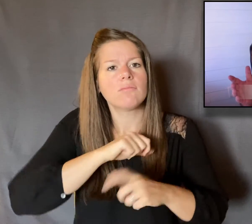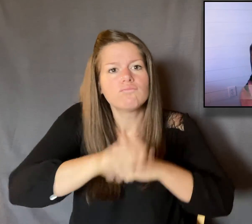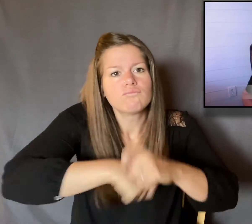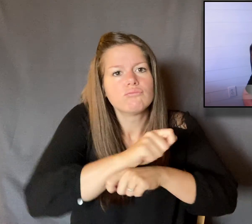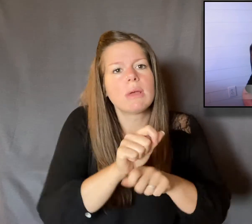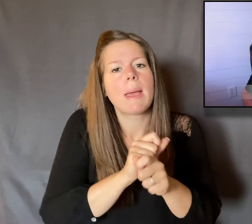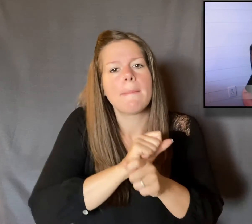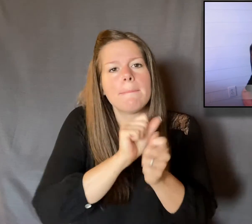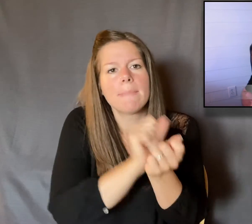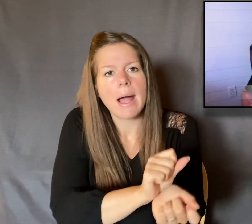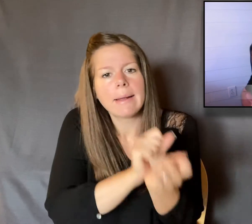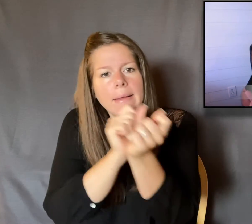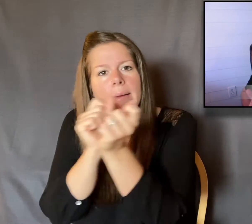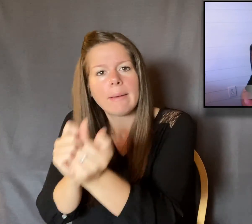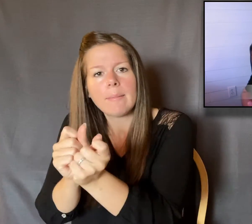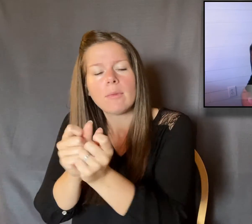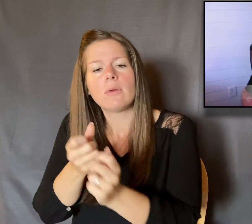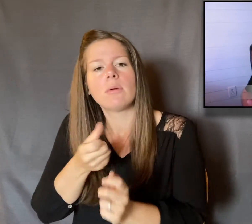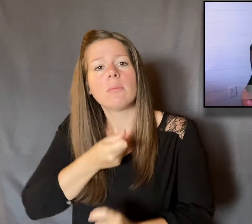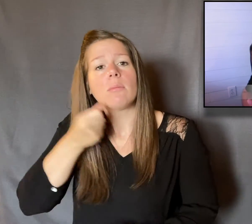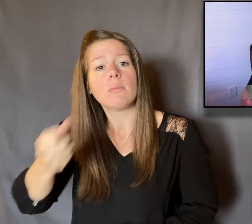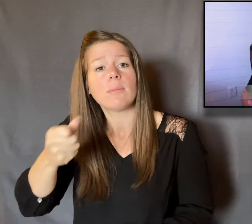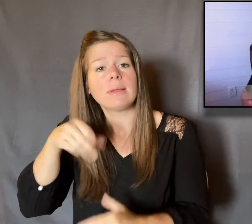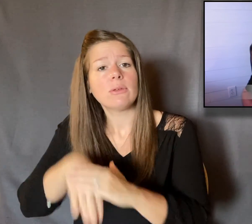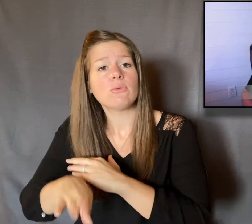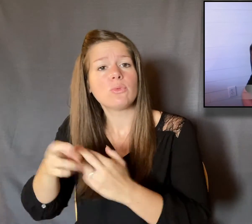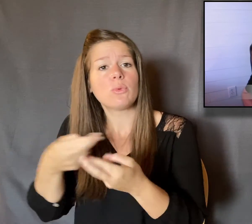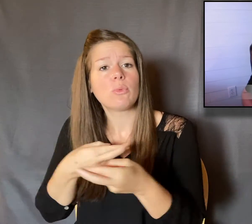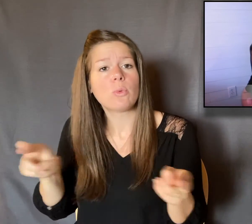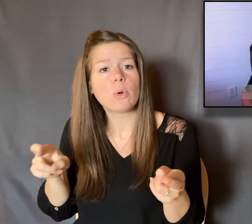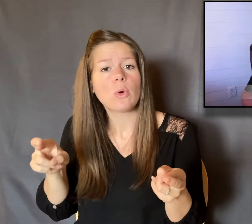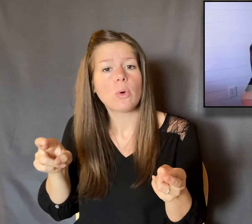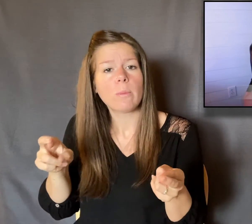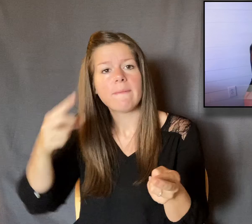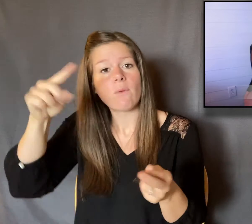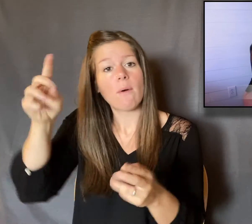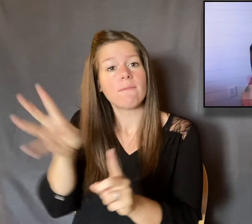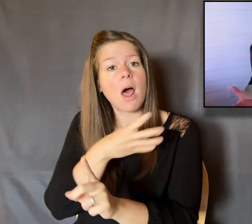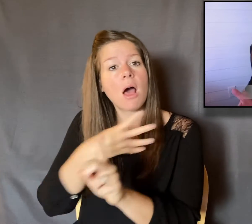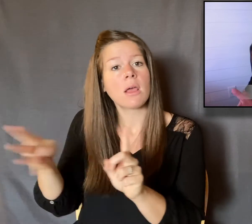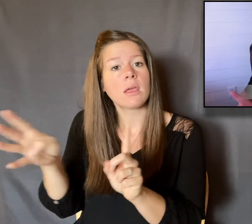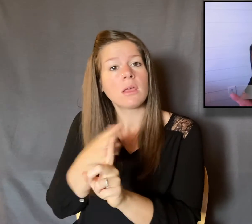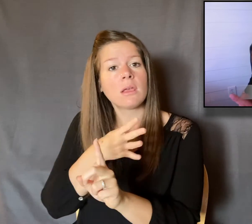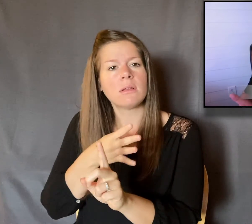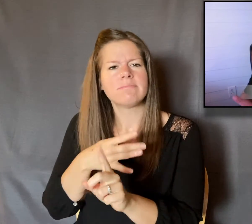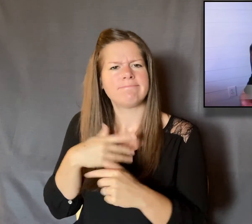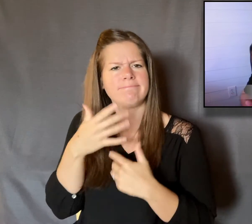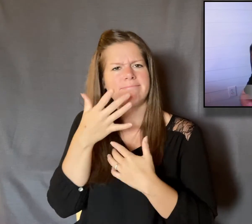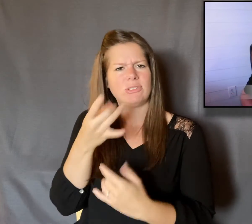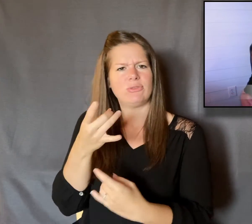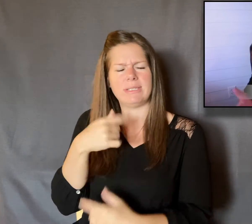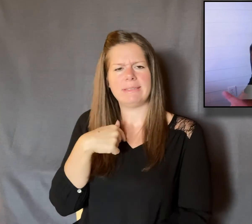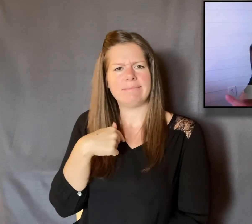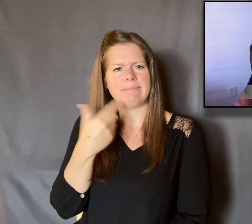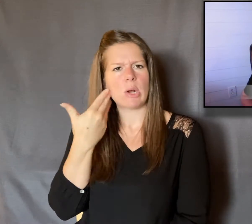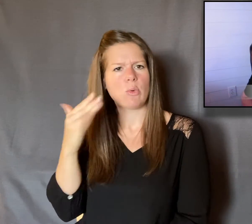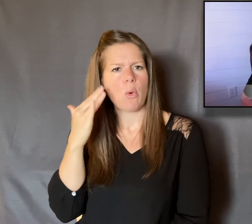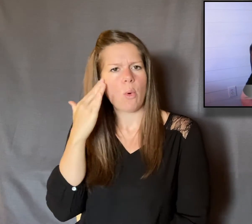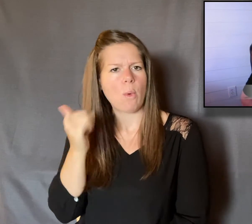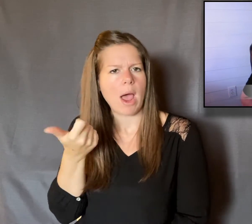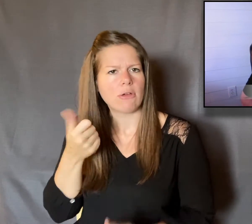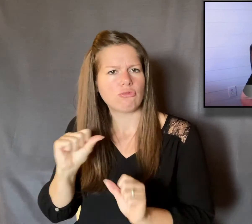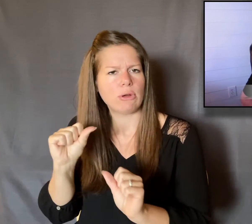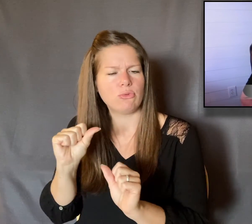to interrogate him, which means they're going to flog him and ask him questions to get him to break, which is interesting because I don't know what they're trying to get him to break from.